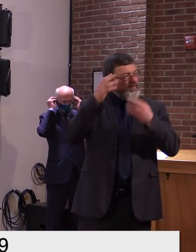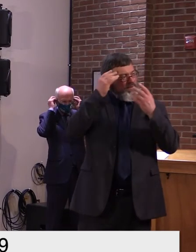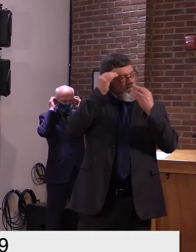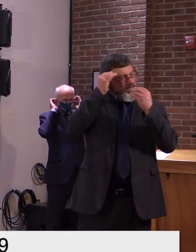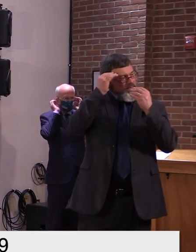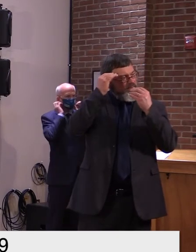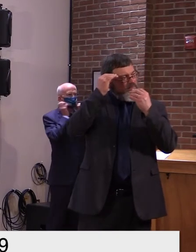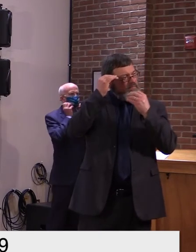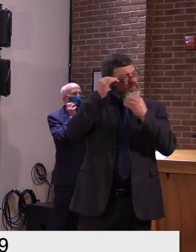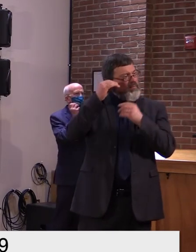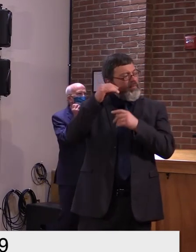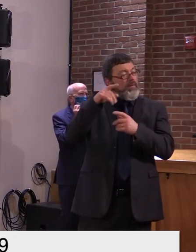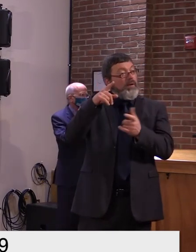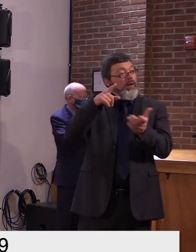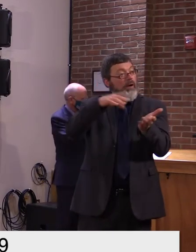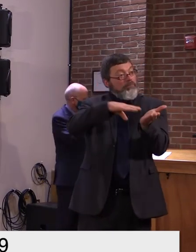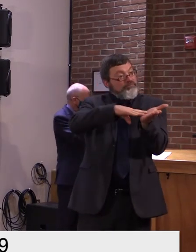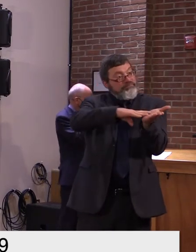Well, there is a process,